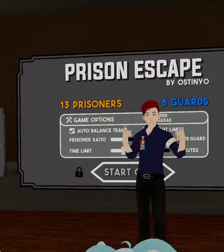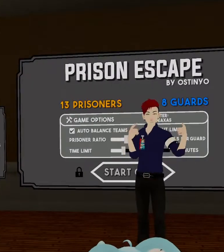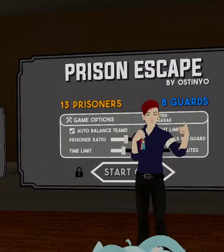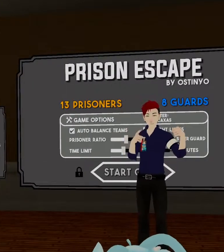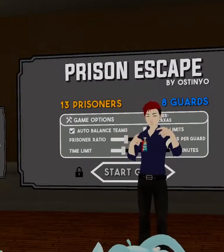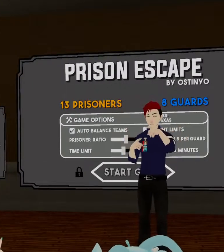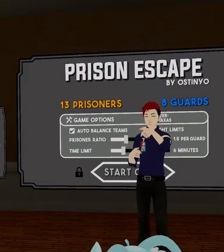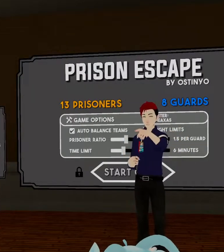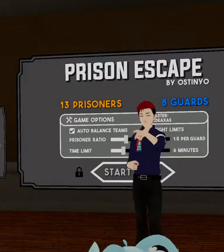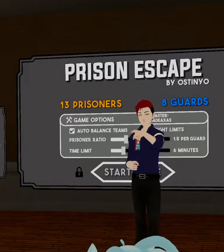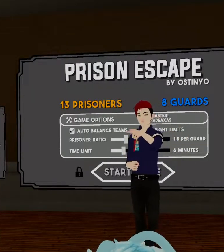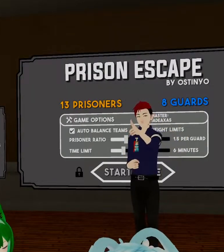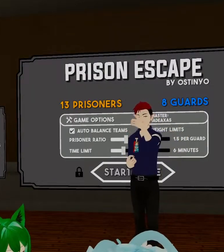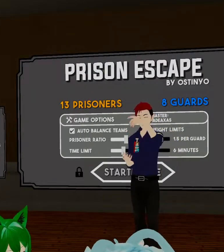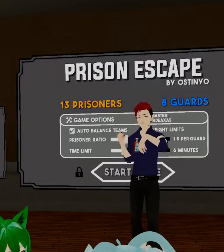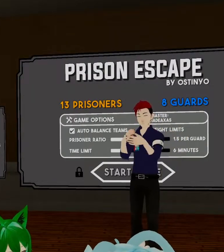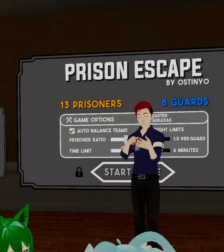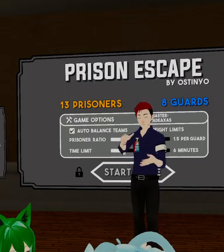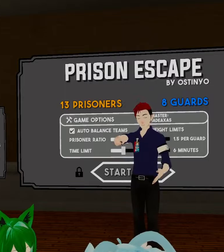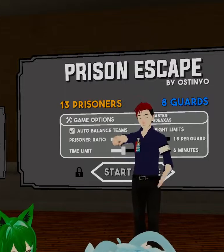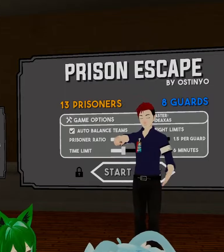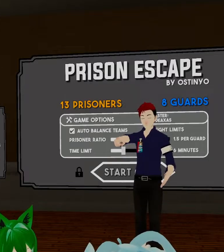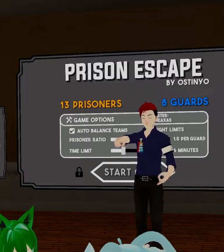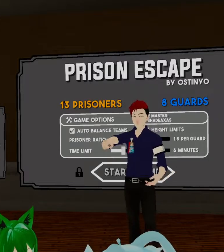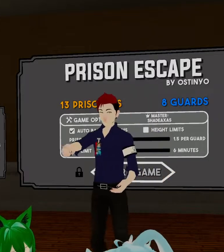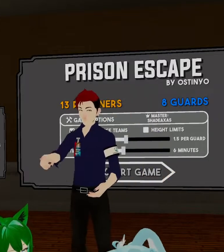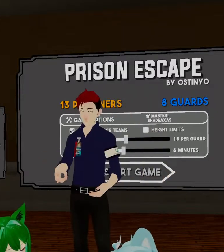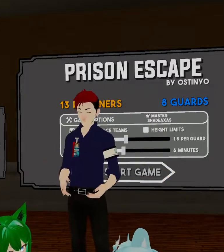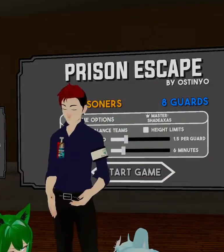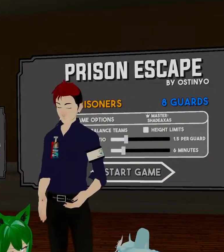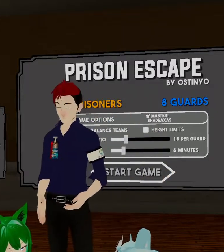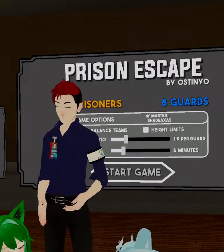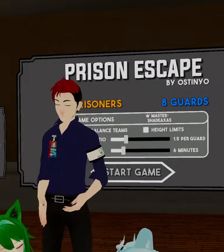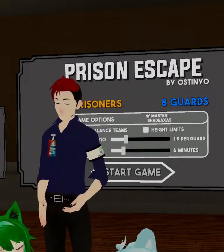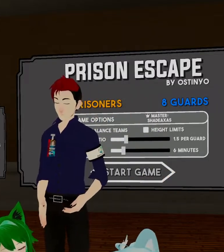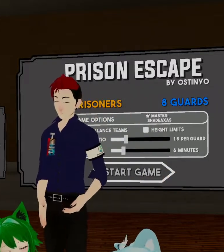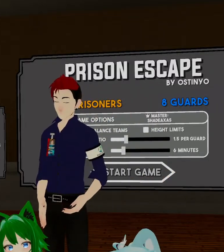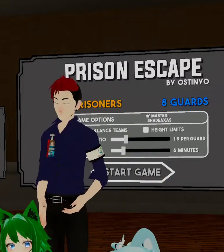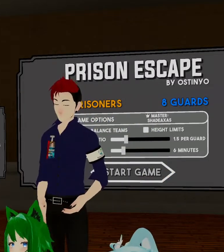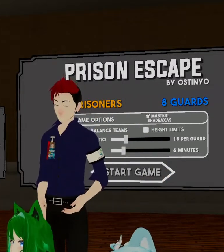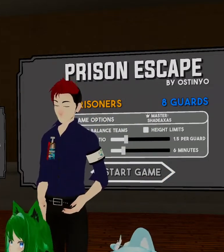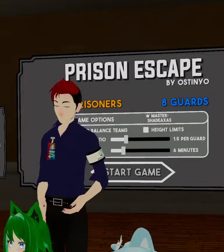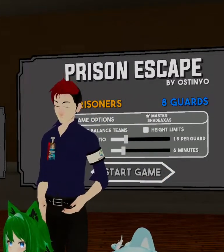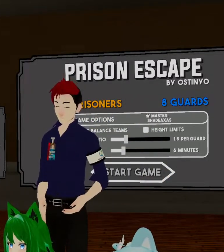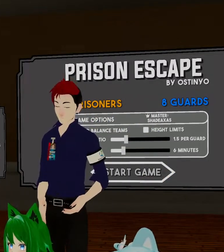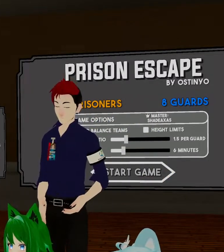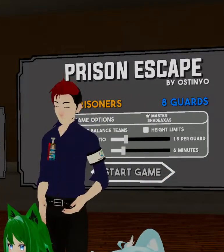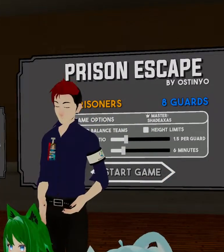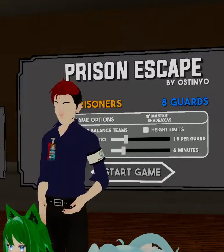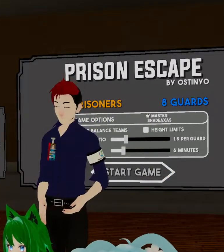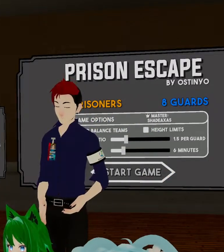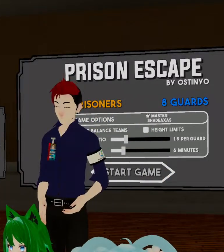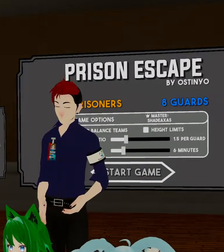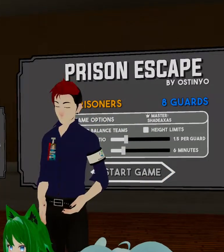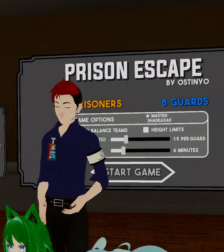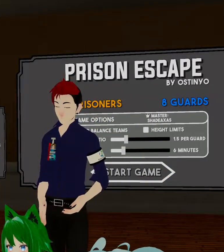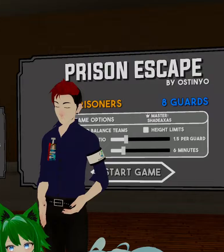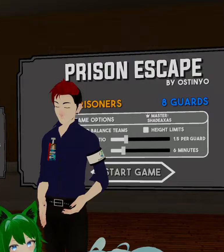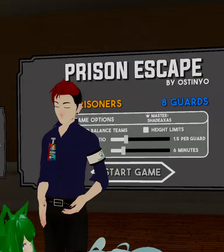Other question? Yes, Kaden again. So for this class, did you want to try no